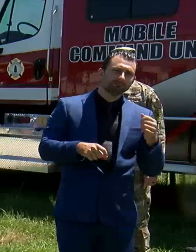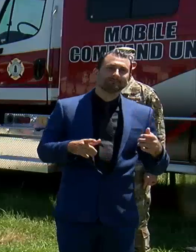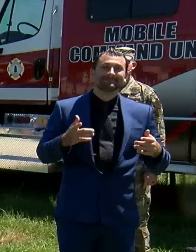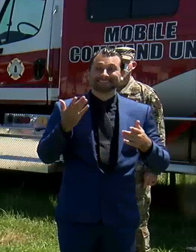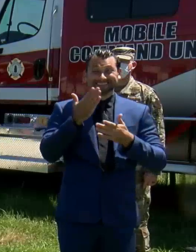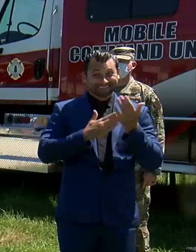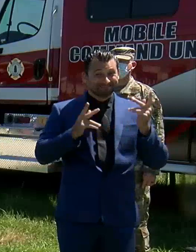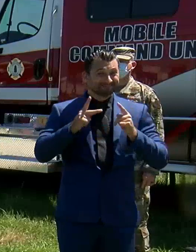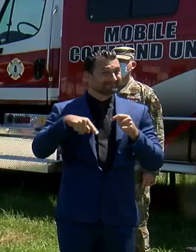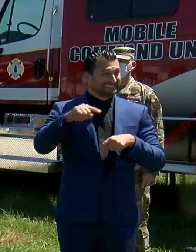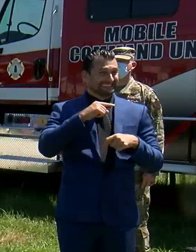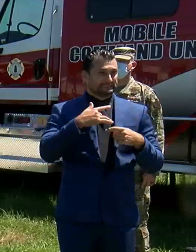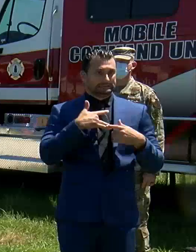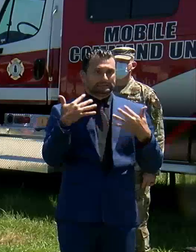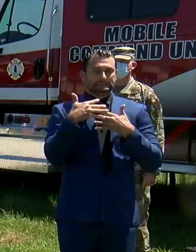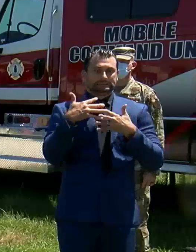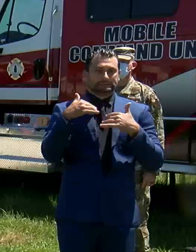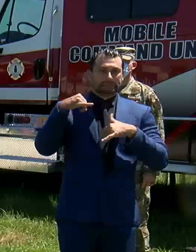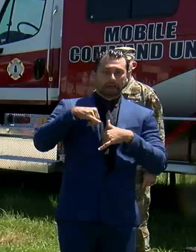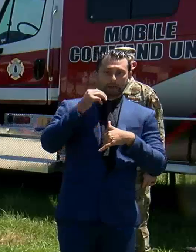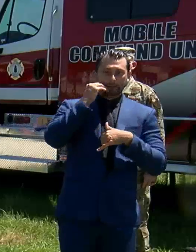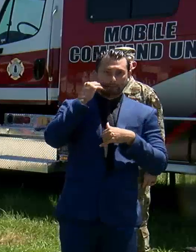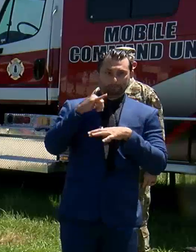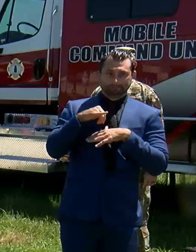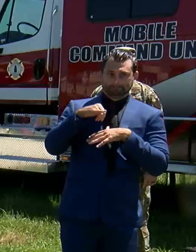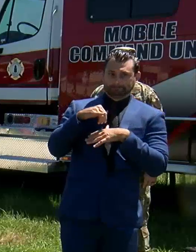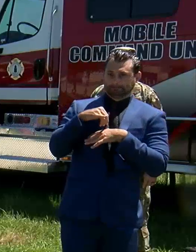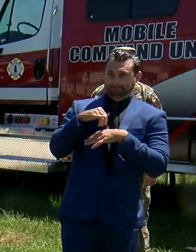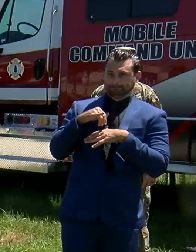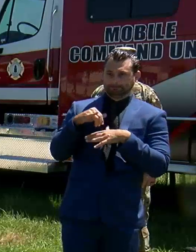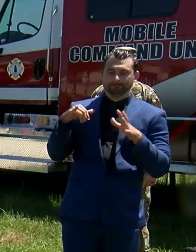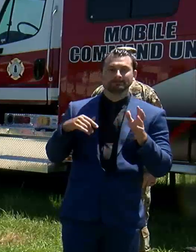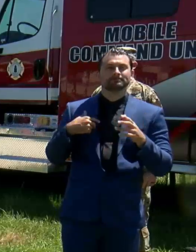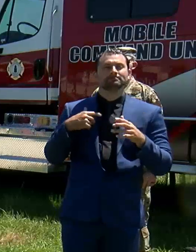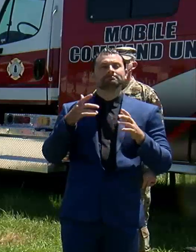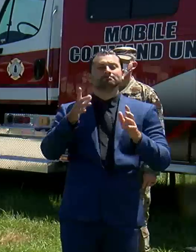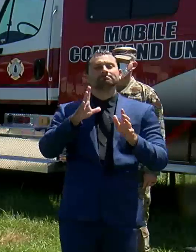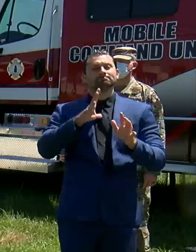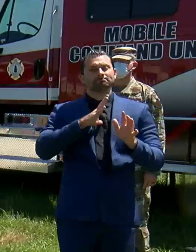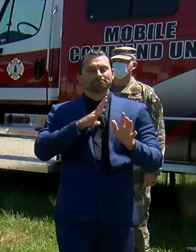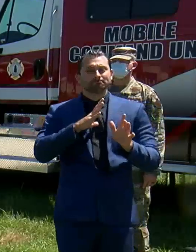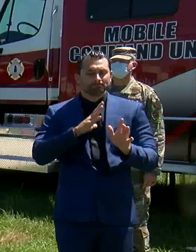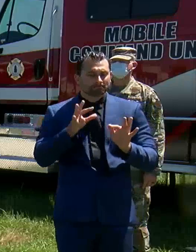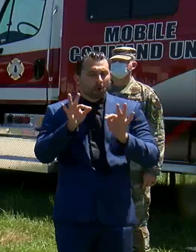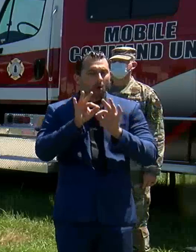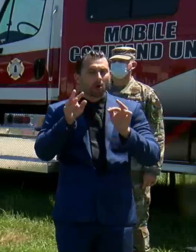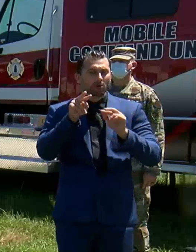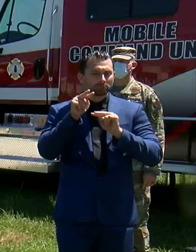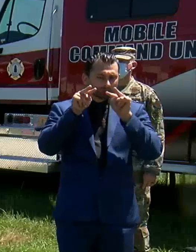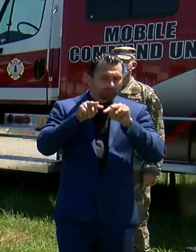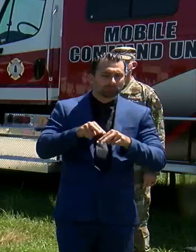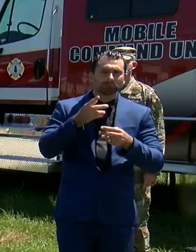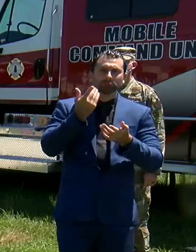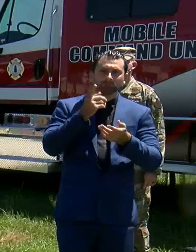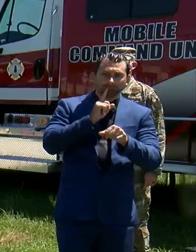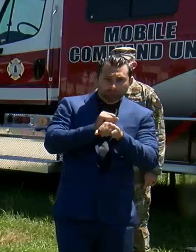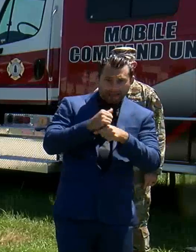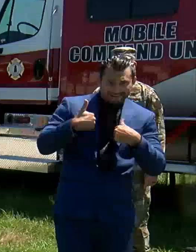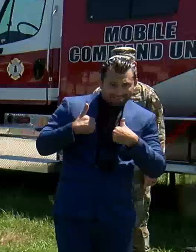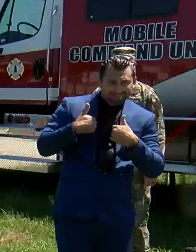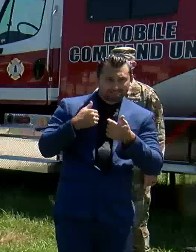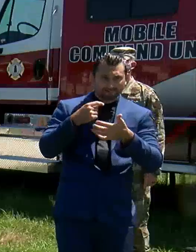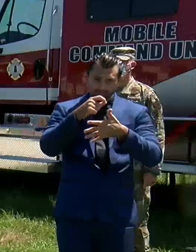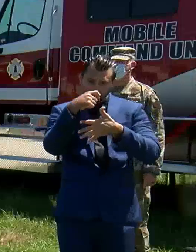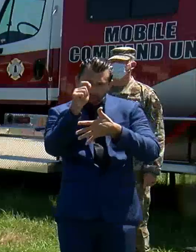We've tried to stress, focus on the facts, don't focus on fear. Hospitals are safe. You have chest pain, stroke